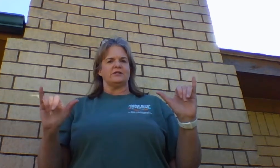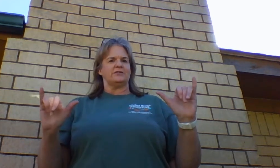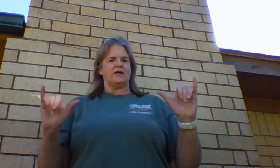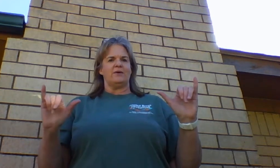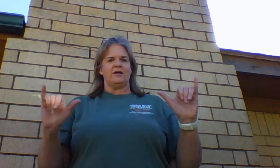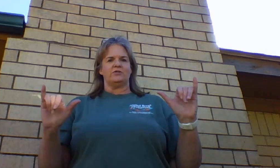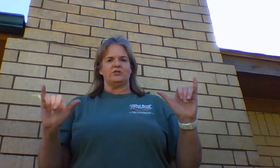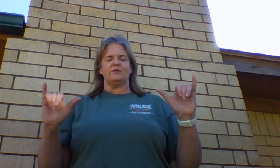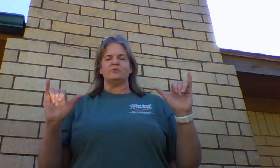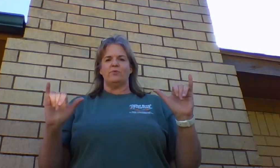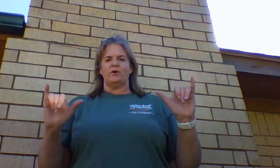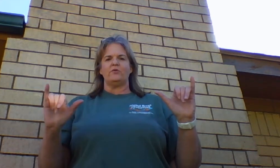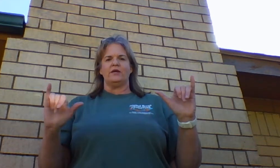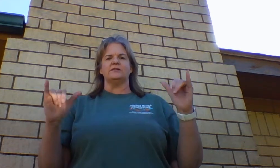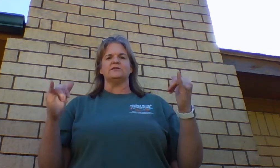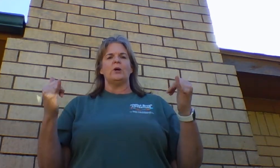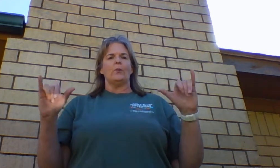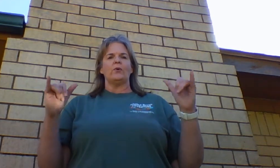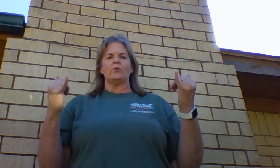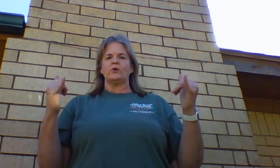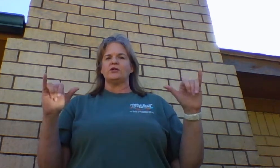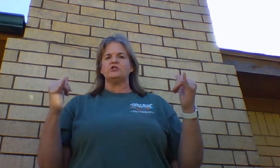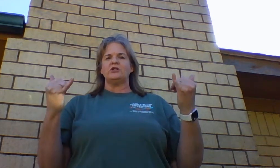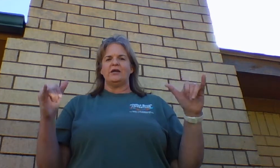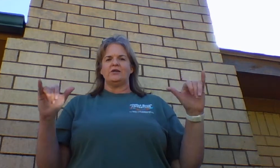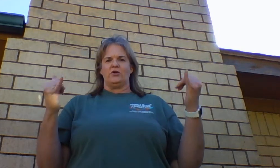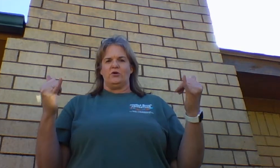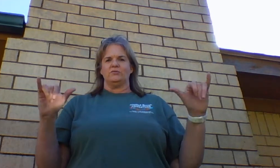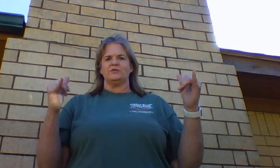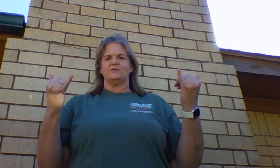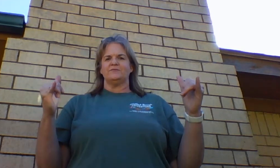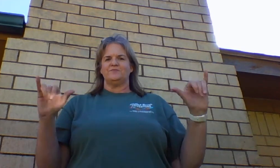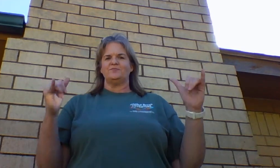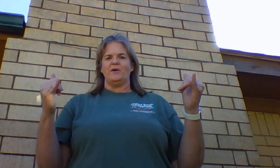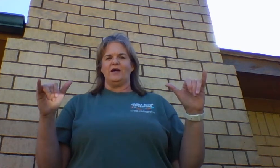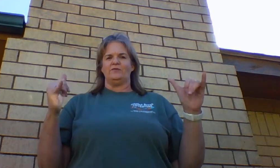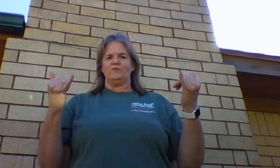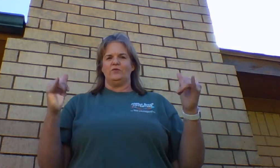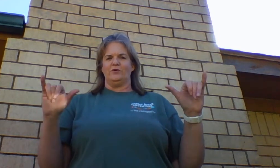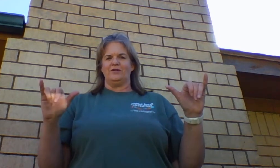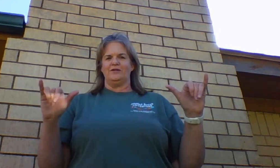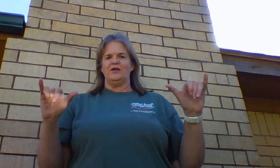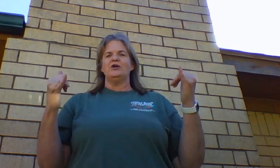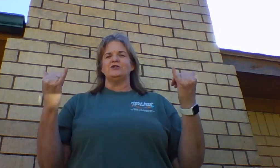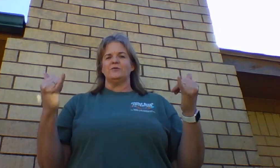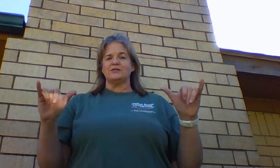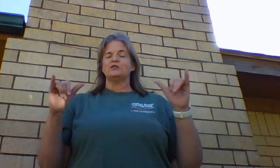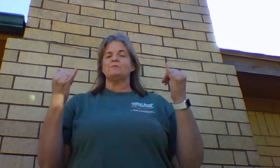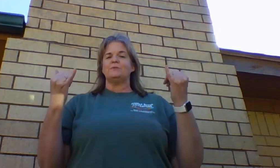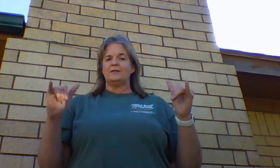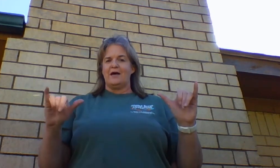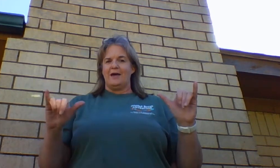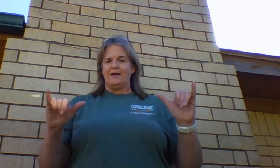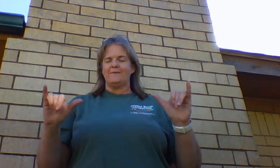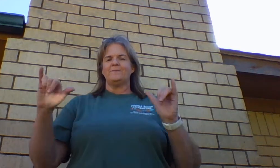same hand shapes, both hands, but we're going to shake those back and forth. So this is play,